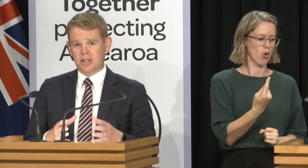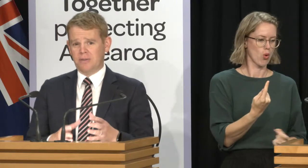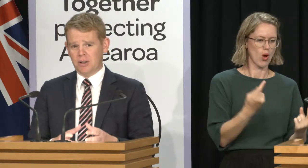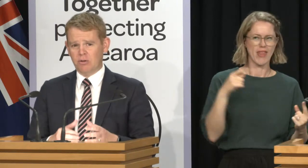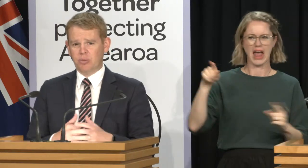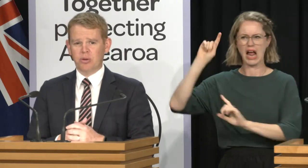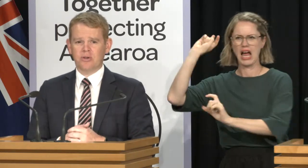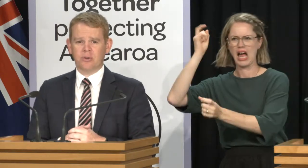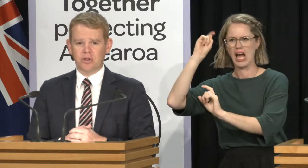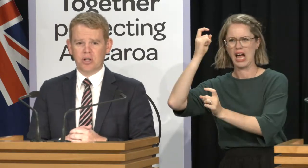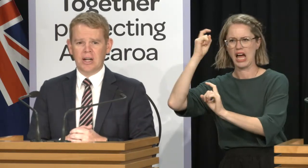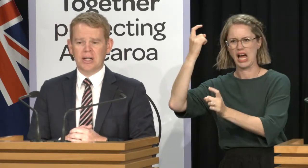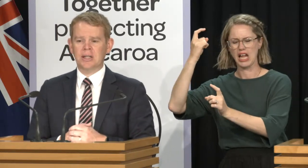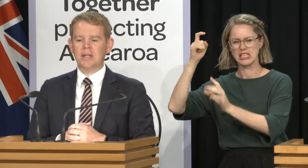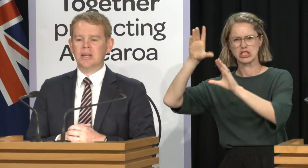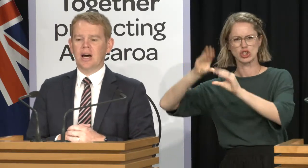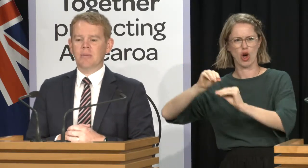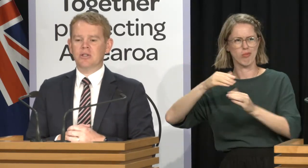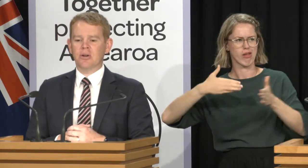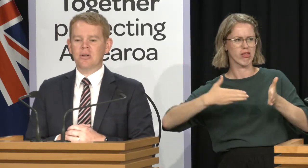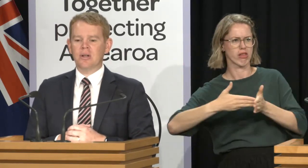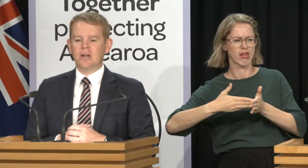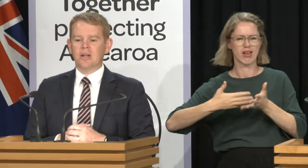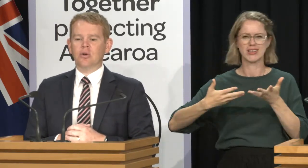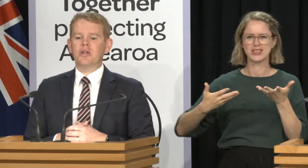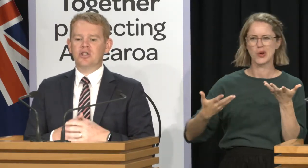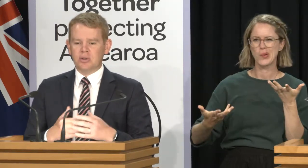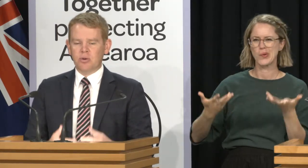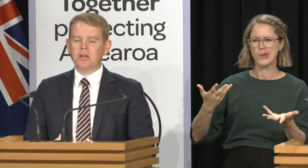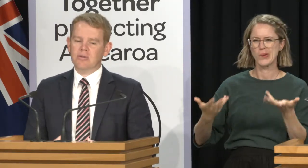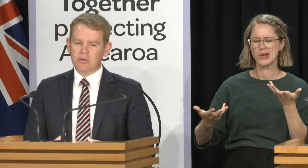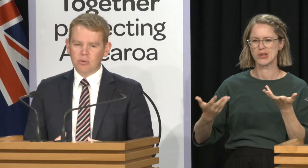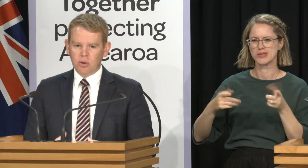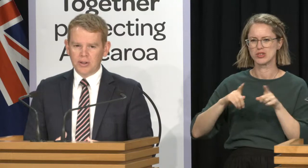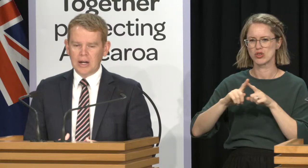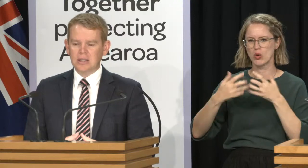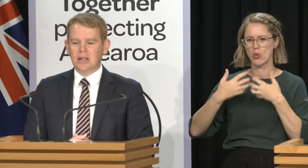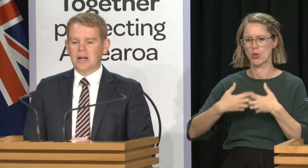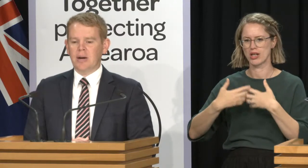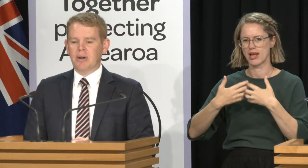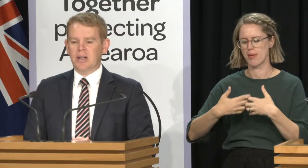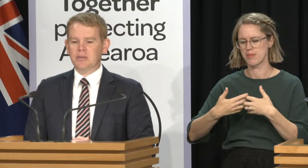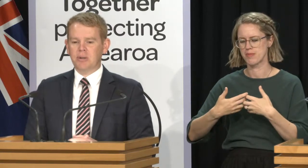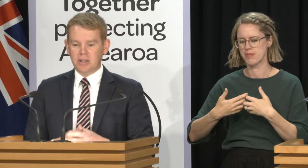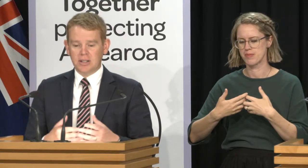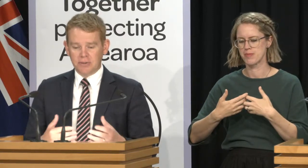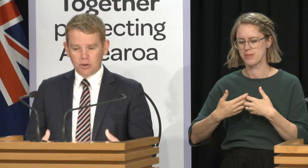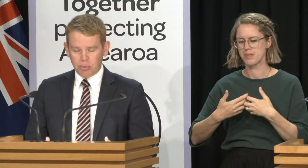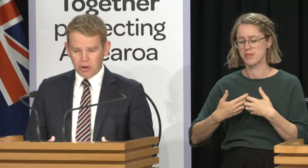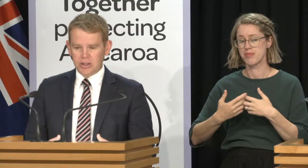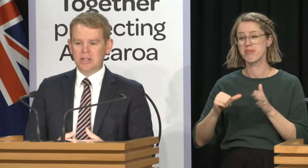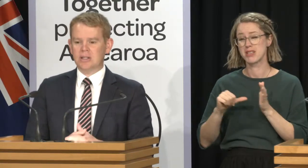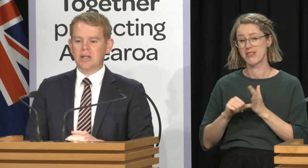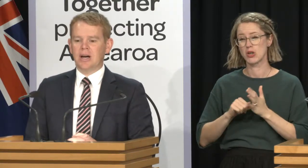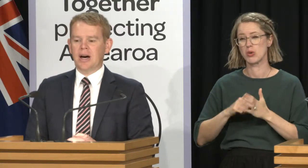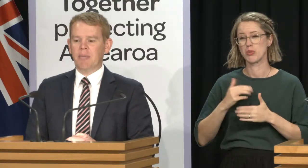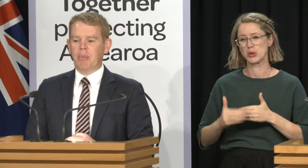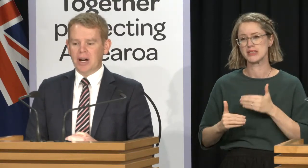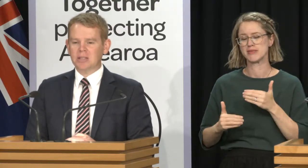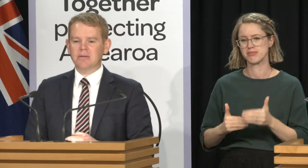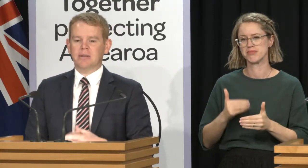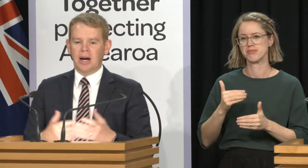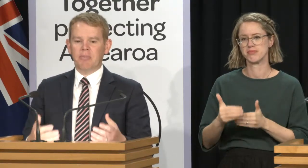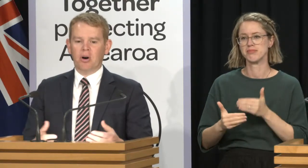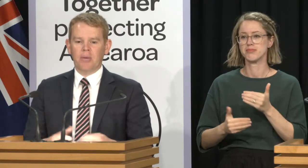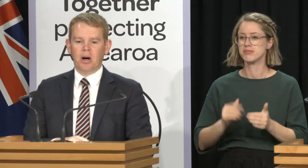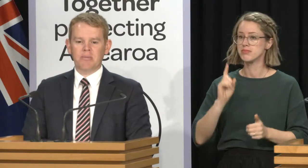quite a significant response from Australia. So, look, we're just working through all of that. It has been a difficult process,